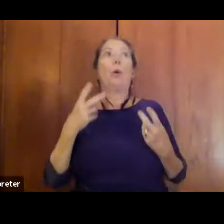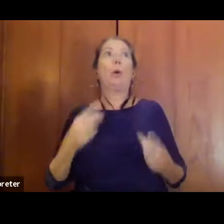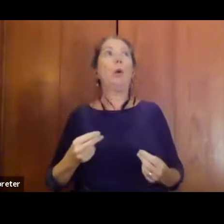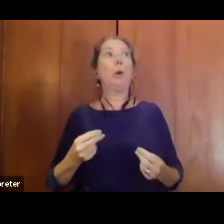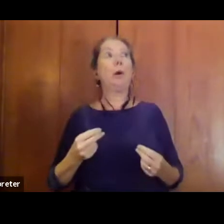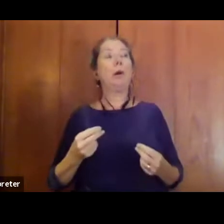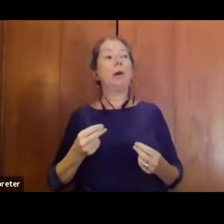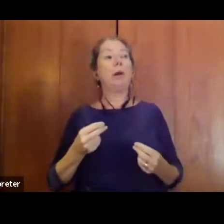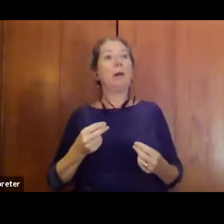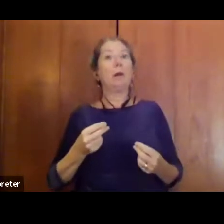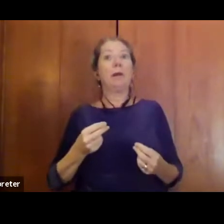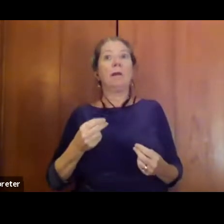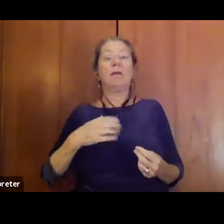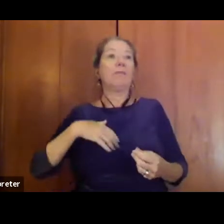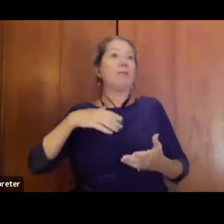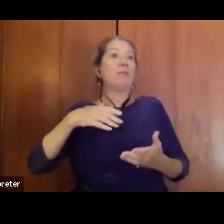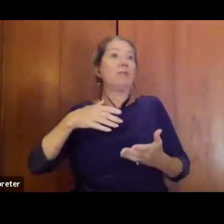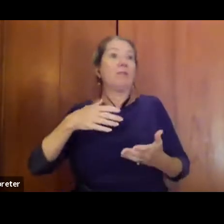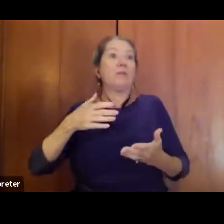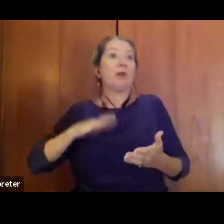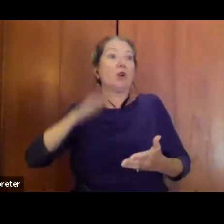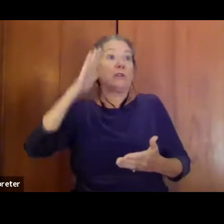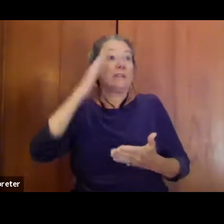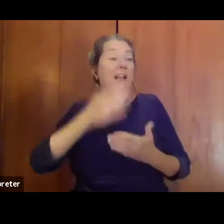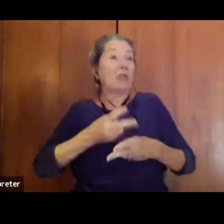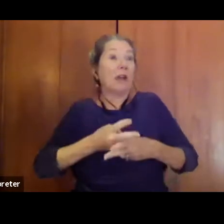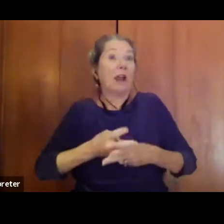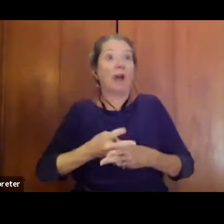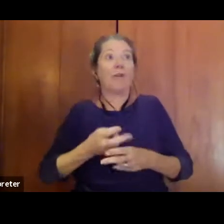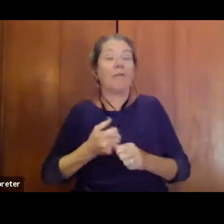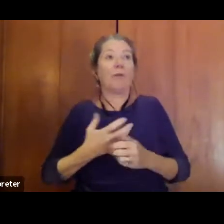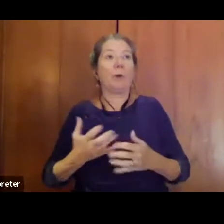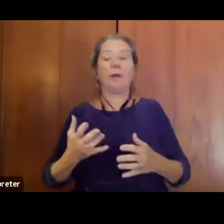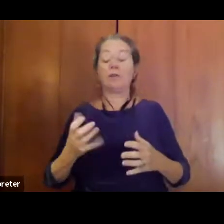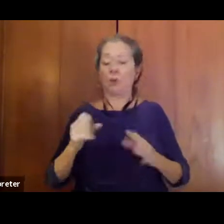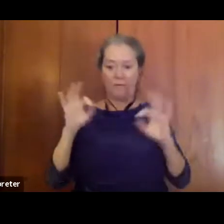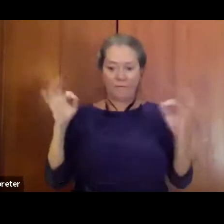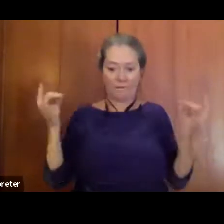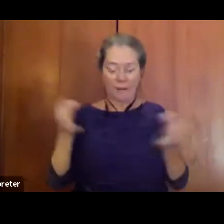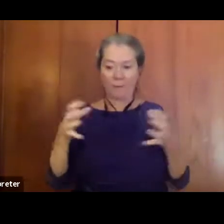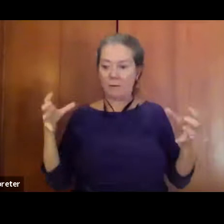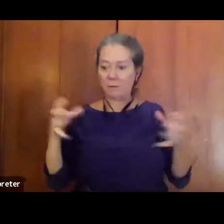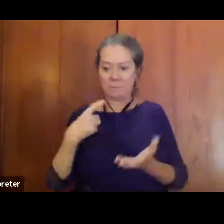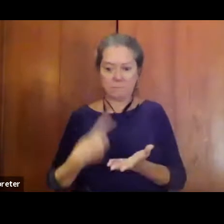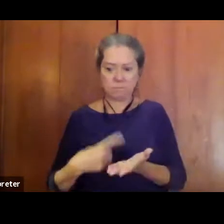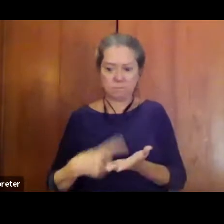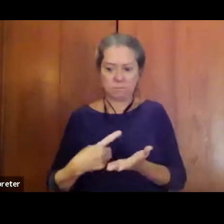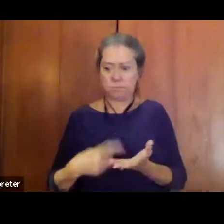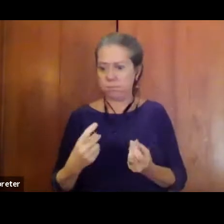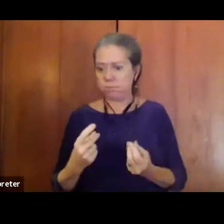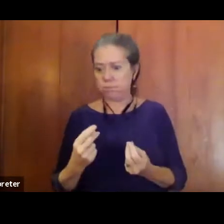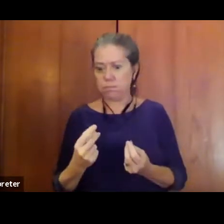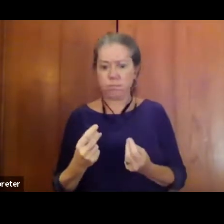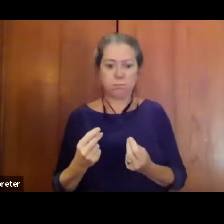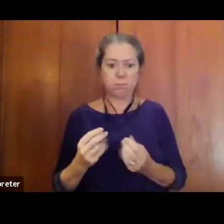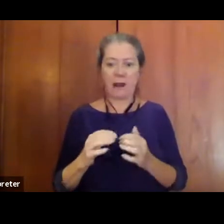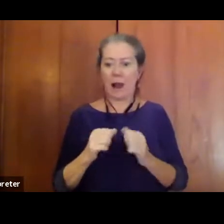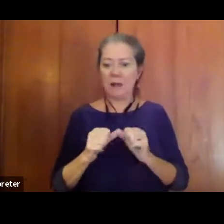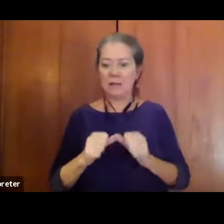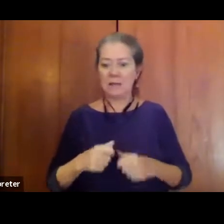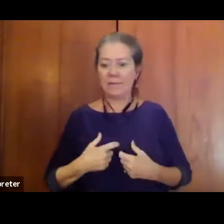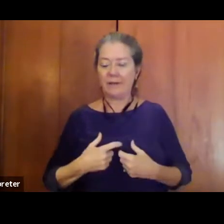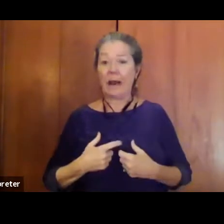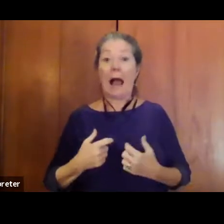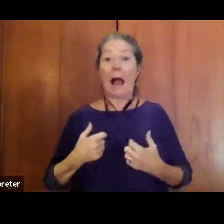of both of them. So the family needed to come together to figure out the living situation. Not knowing the sad